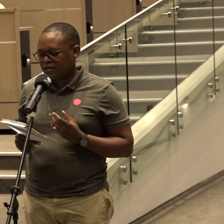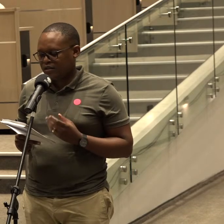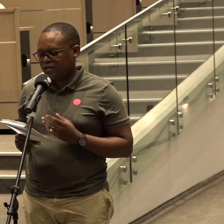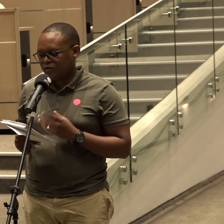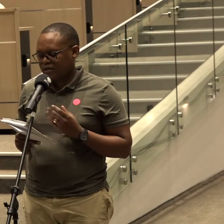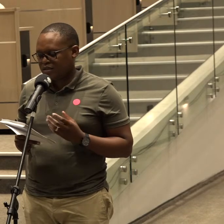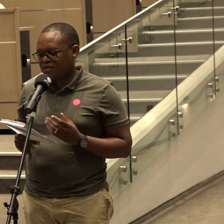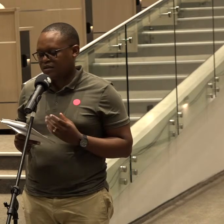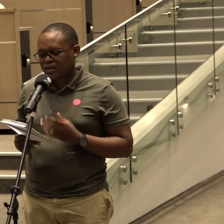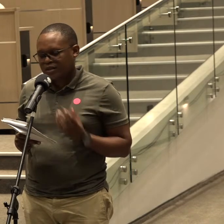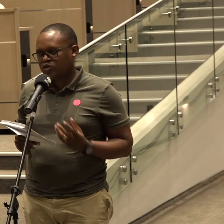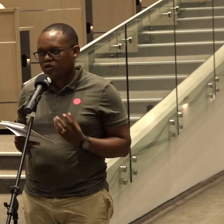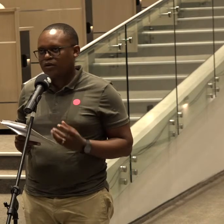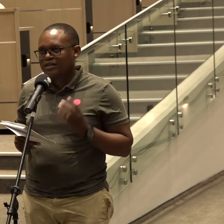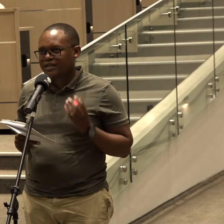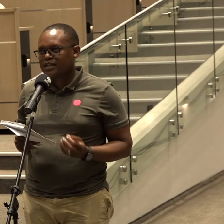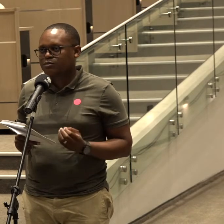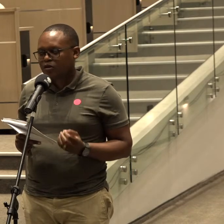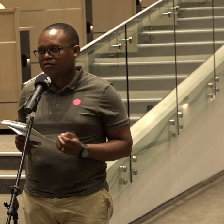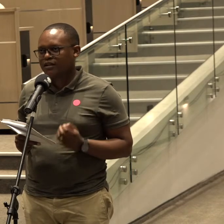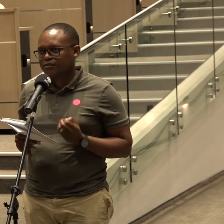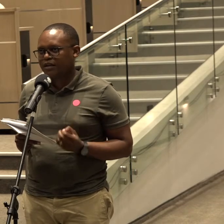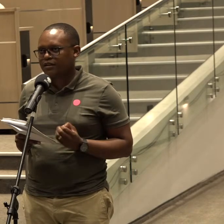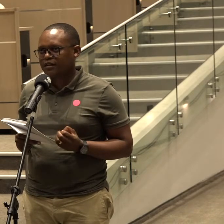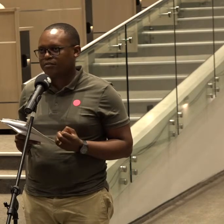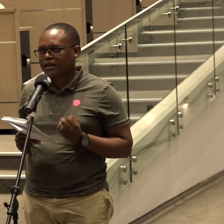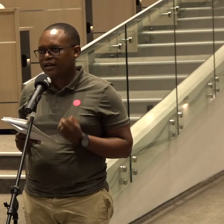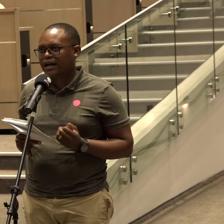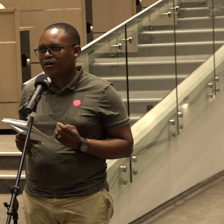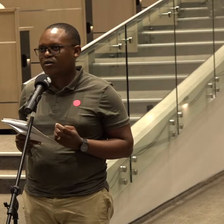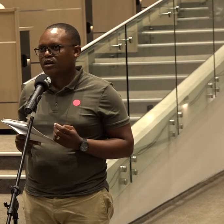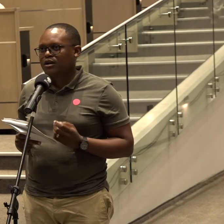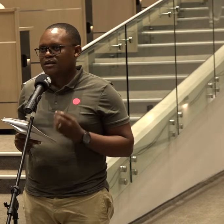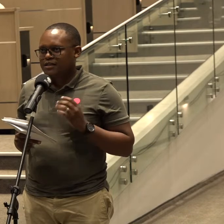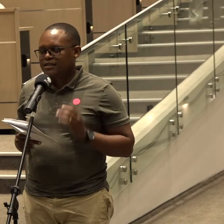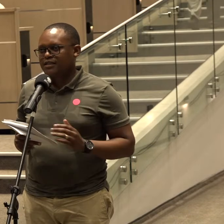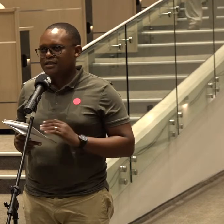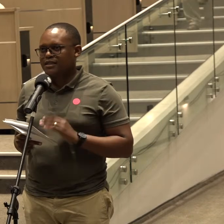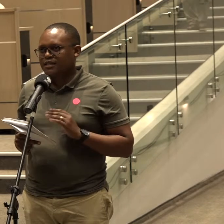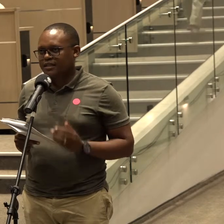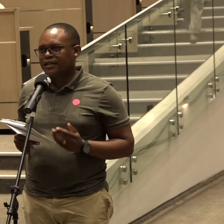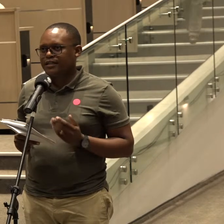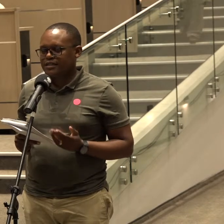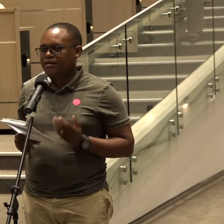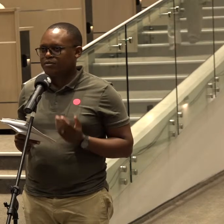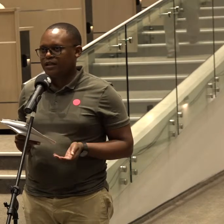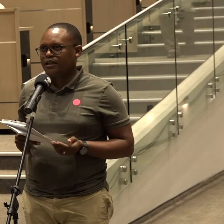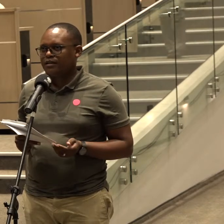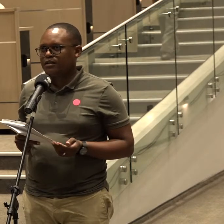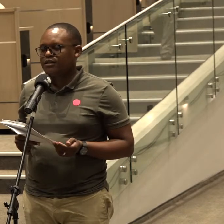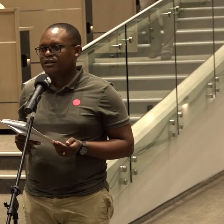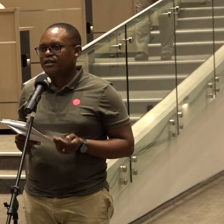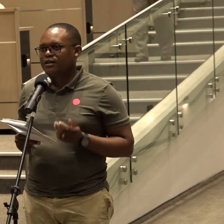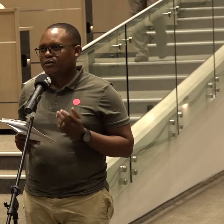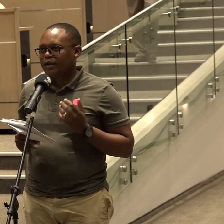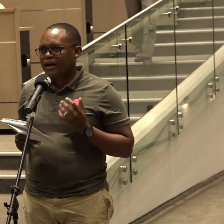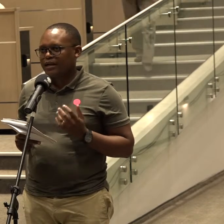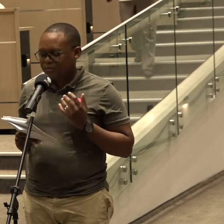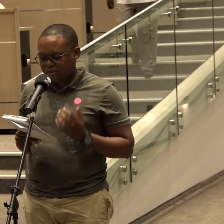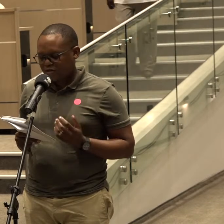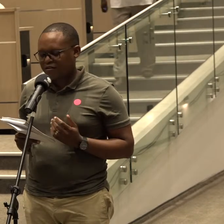it it was there was there was less poverty back then but now since the train disappeared